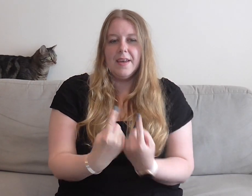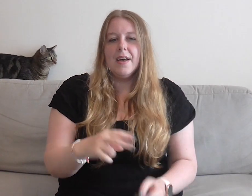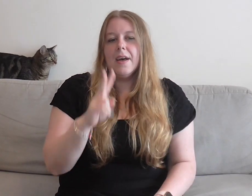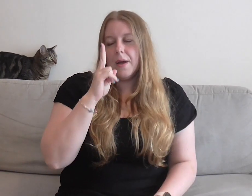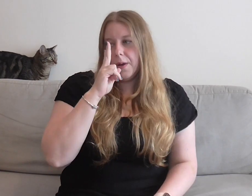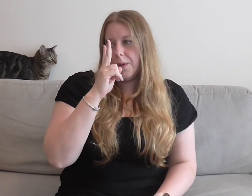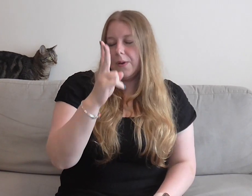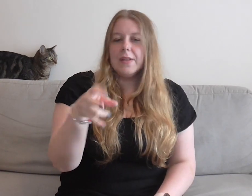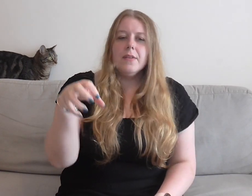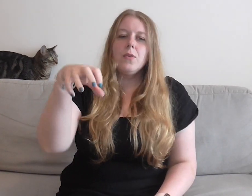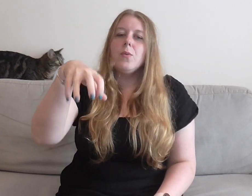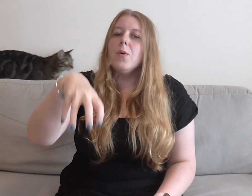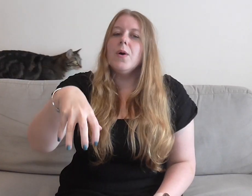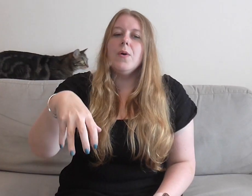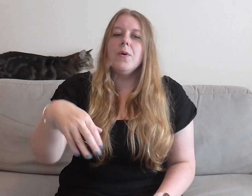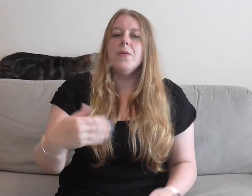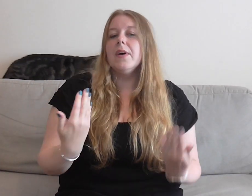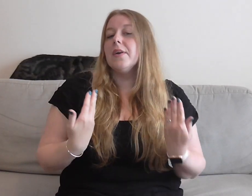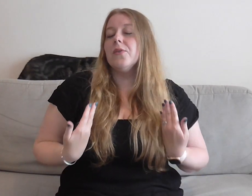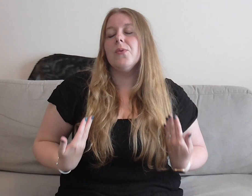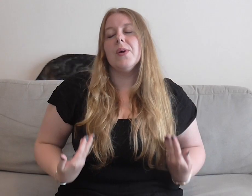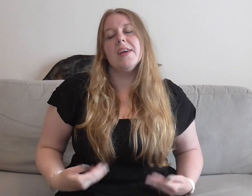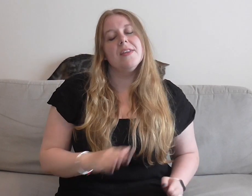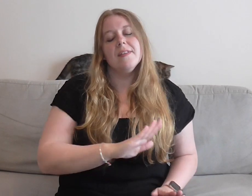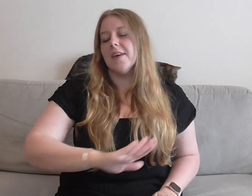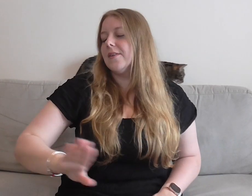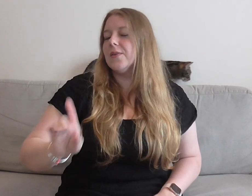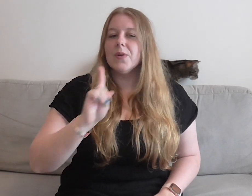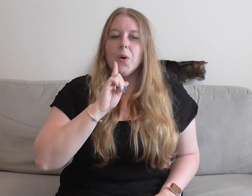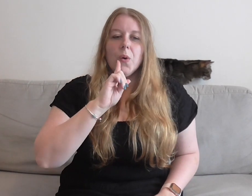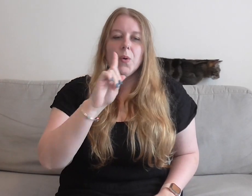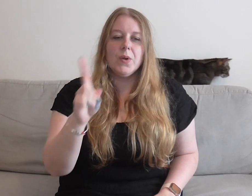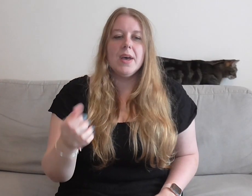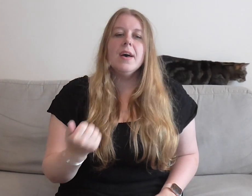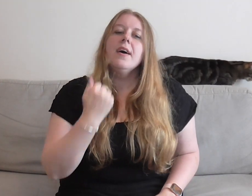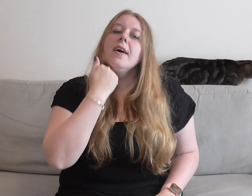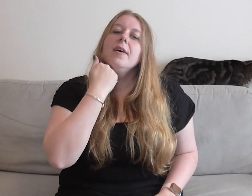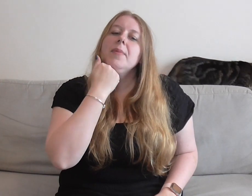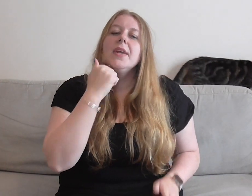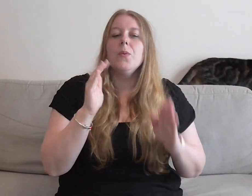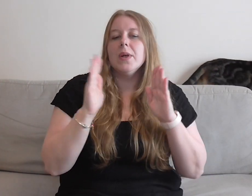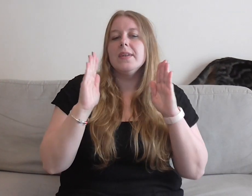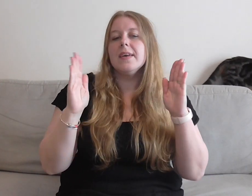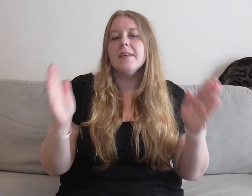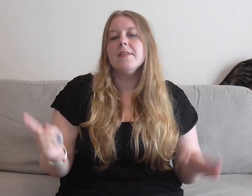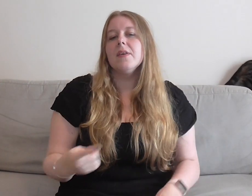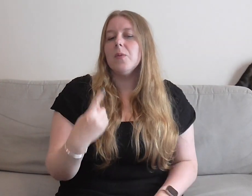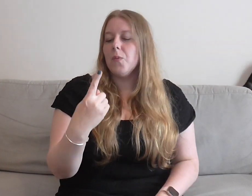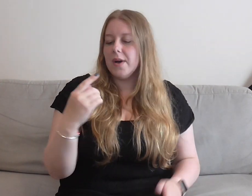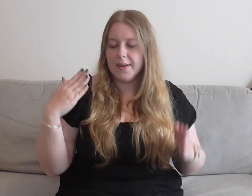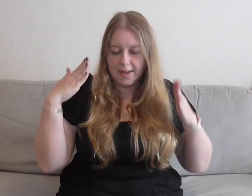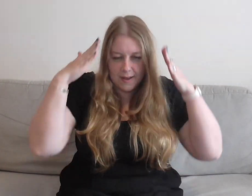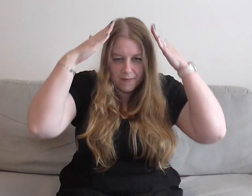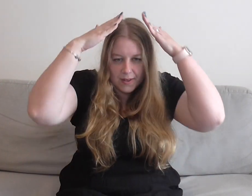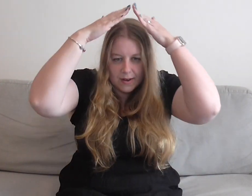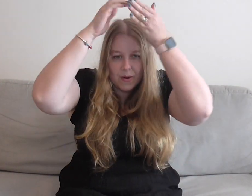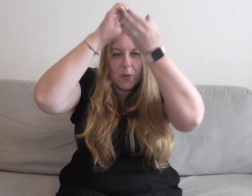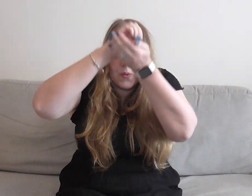Look at this trove, treasures untold How many wonders can one cavern hold?